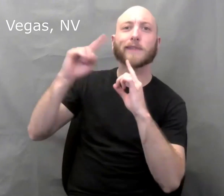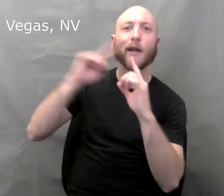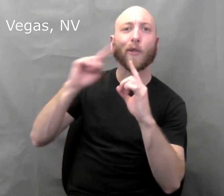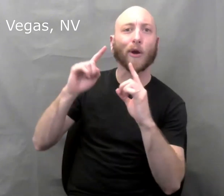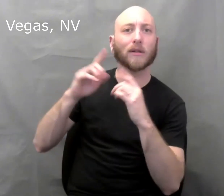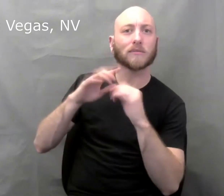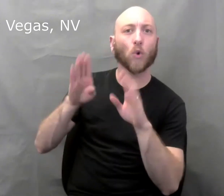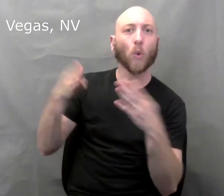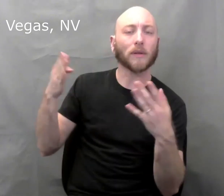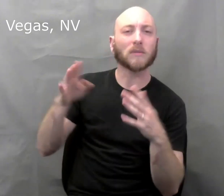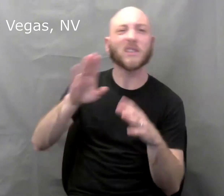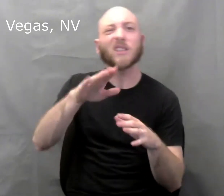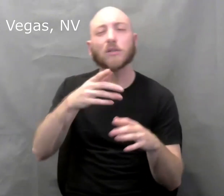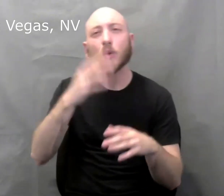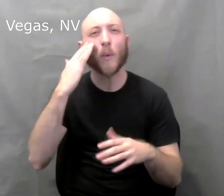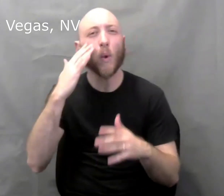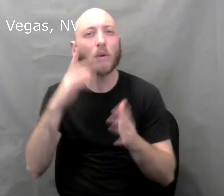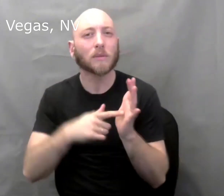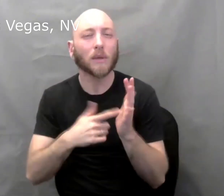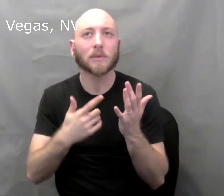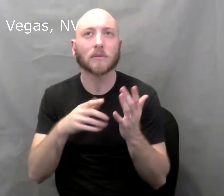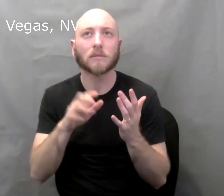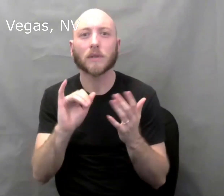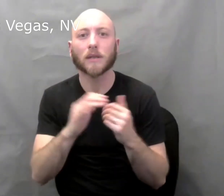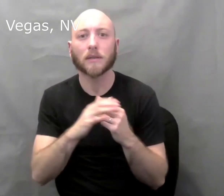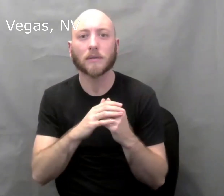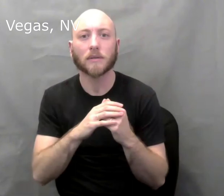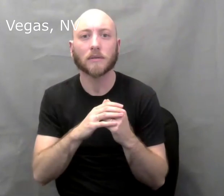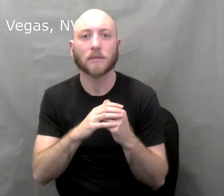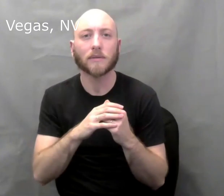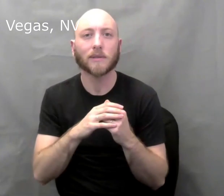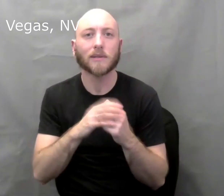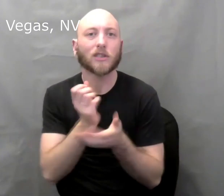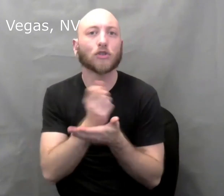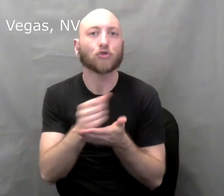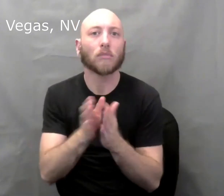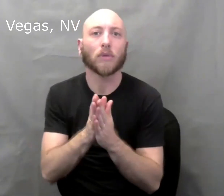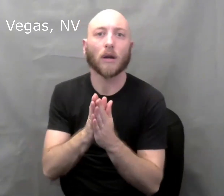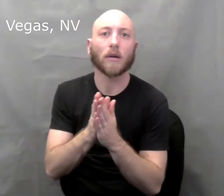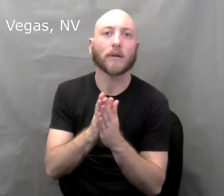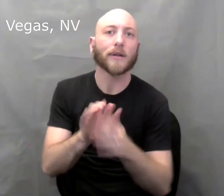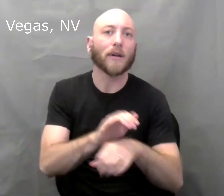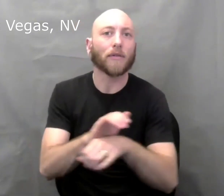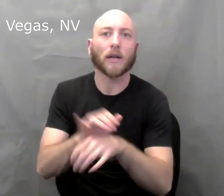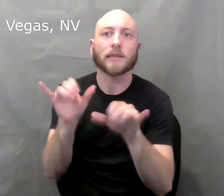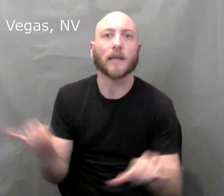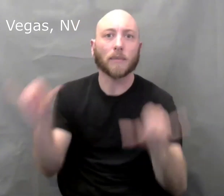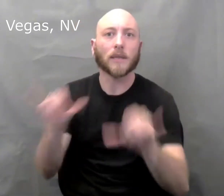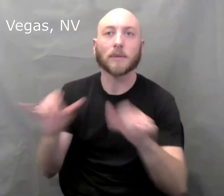a general, the same scripted prayer that I say every single night, to have more of a